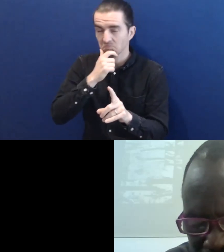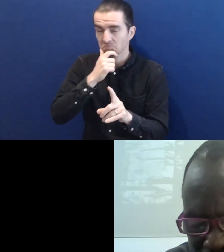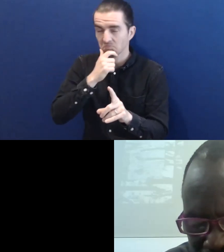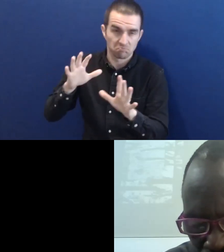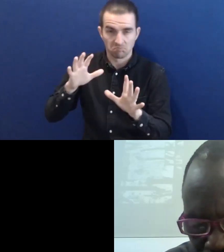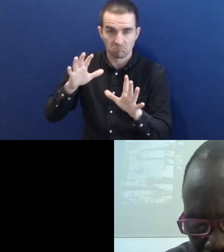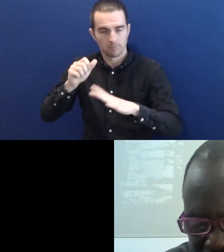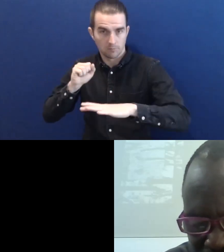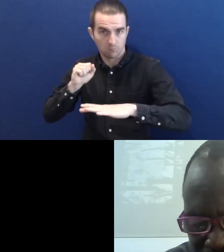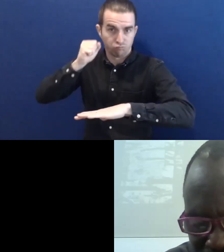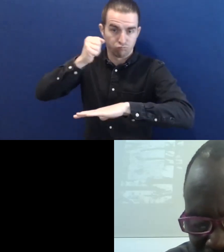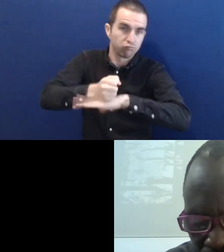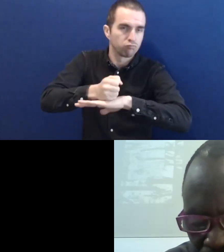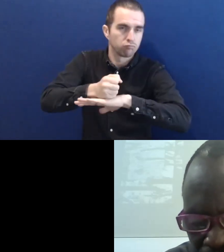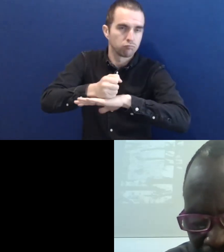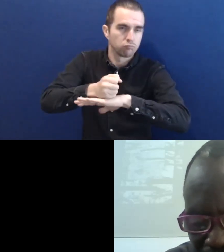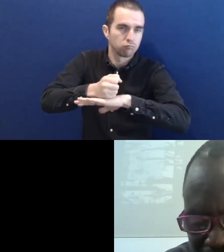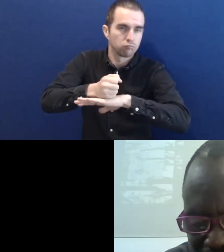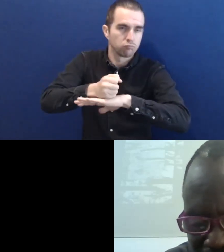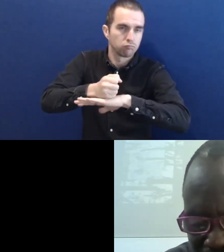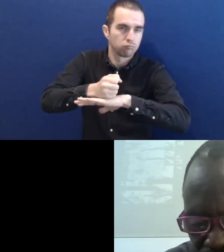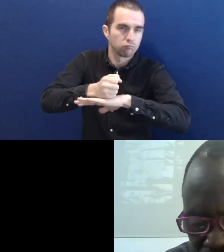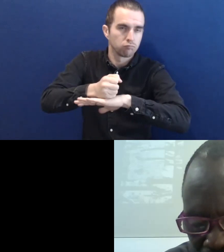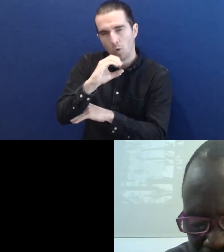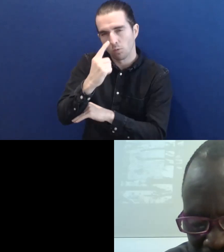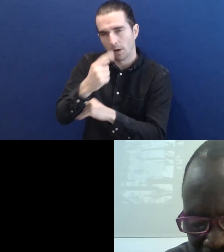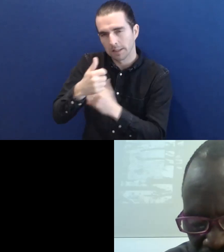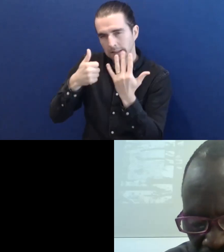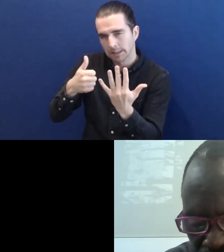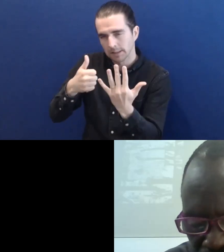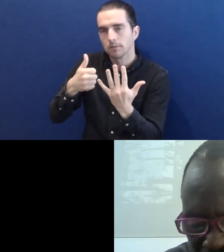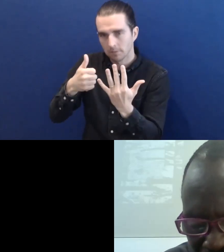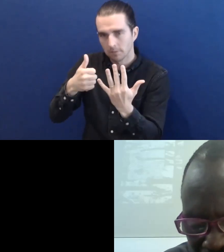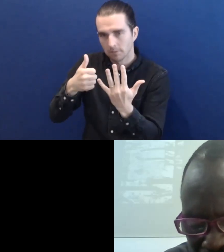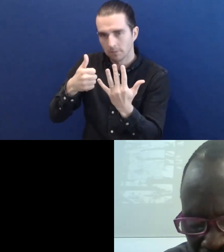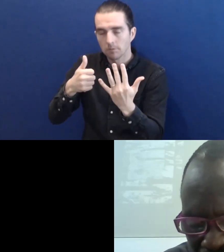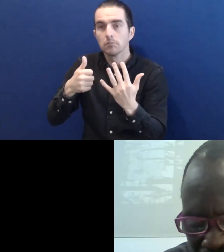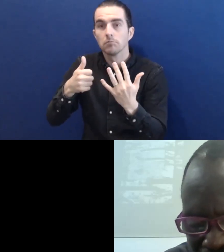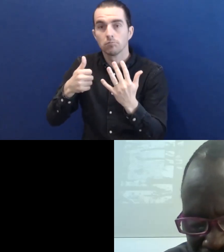2016, and it was registered as a legal entity in 2012.